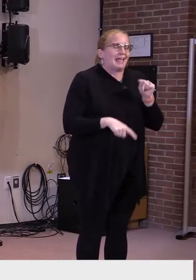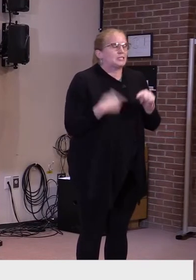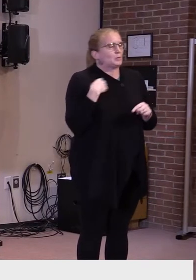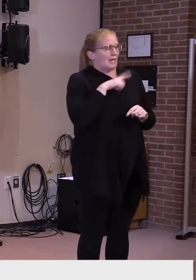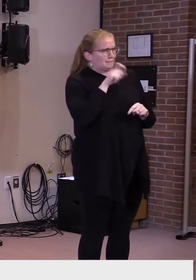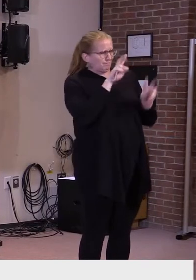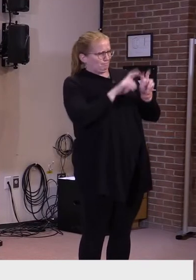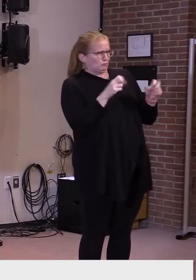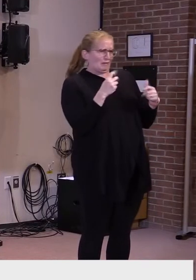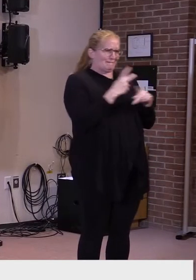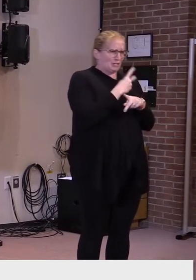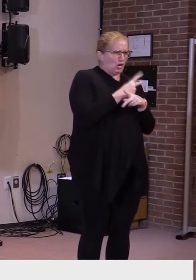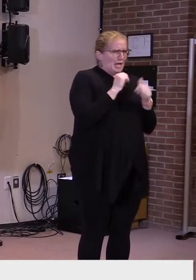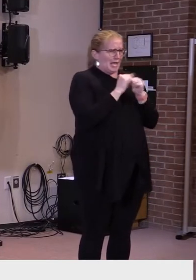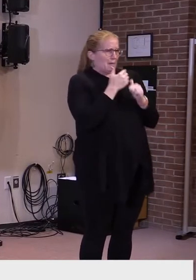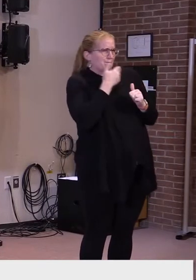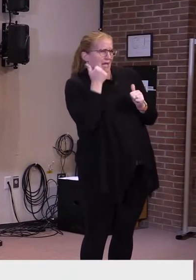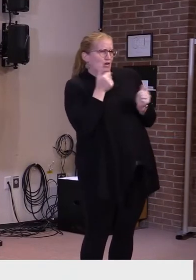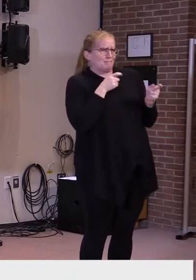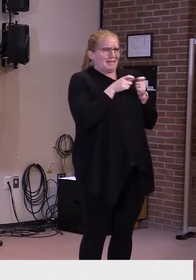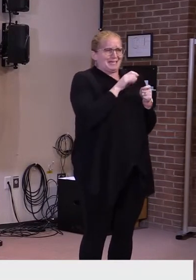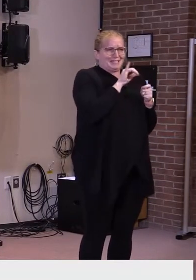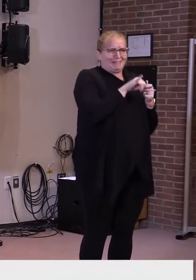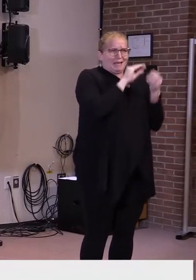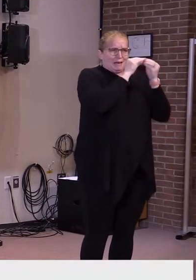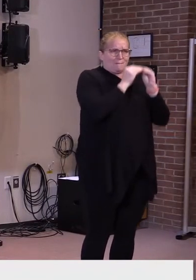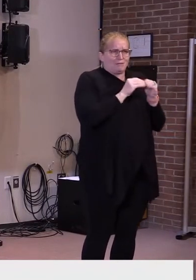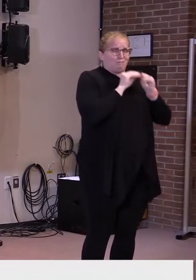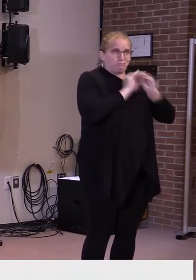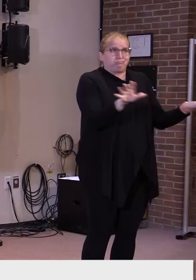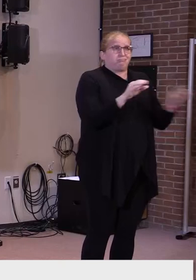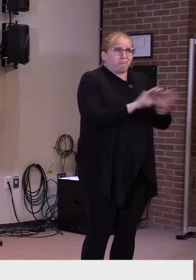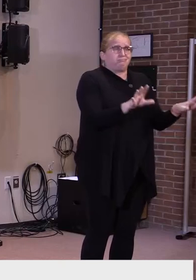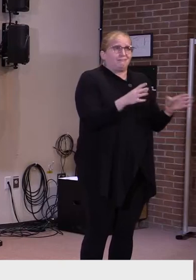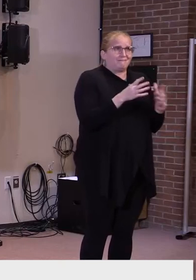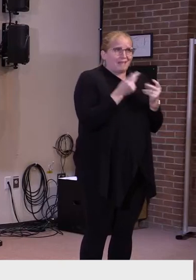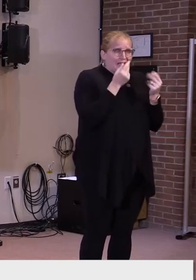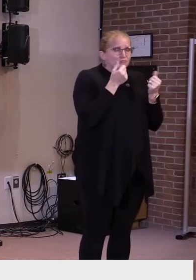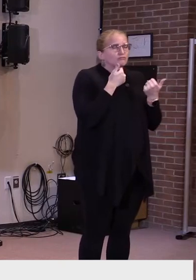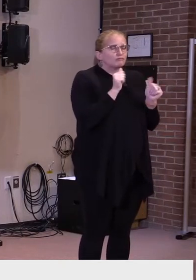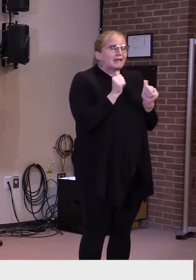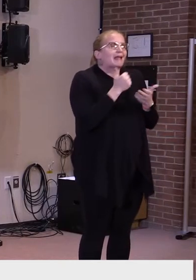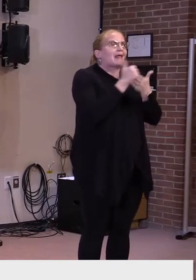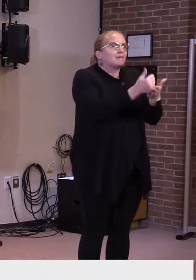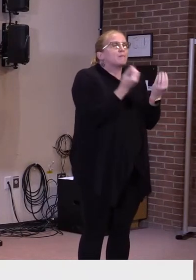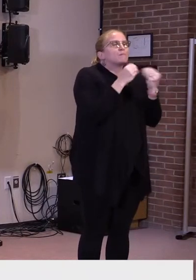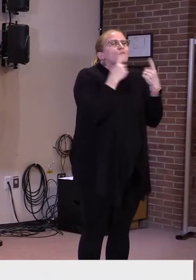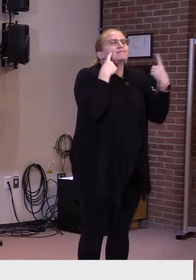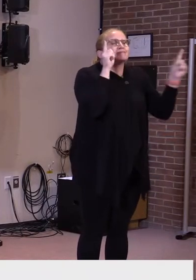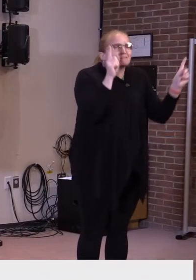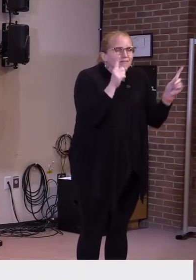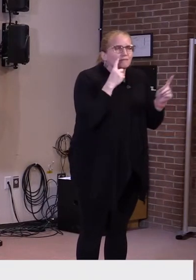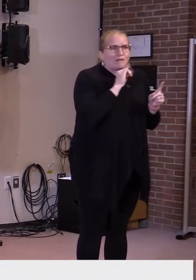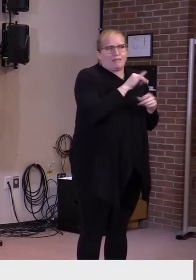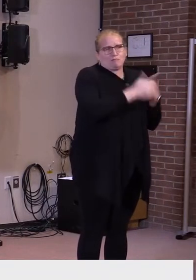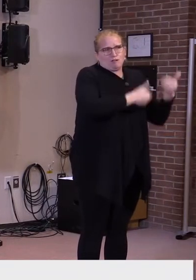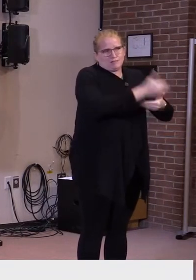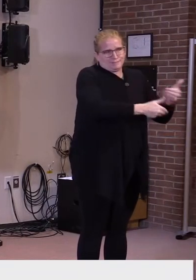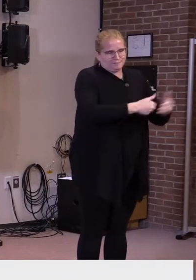that can be layered on to our current contact tracing efforts to enhance the effectiveness of the